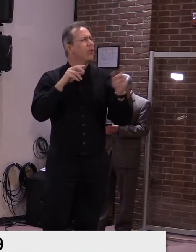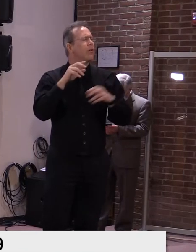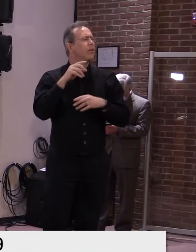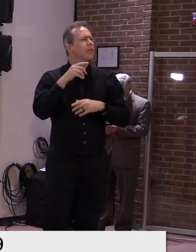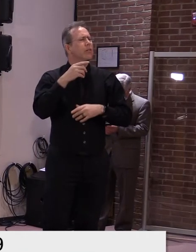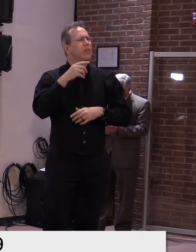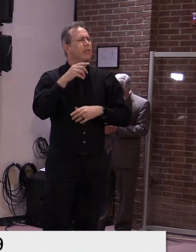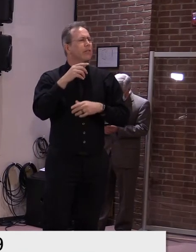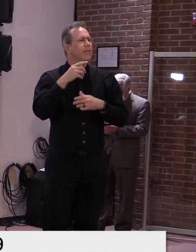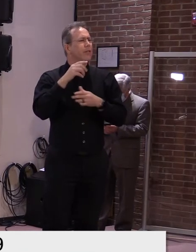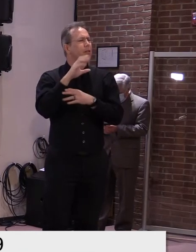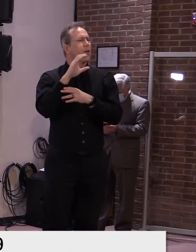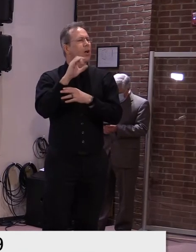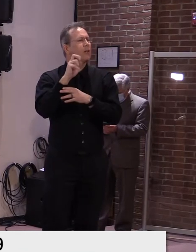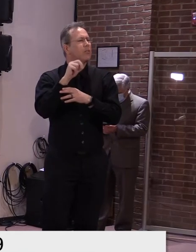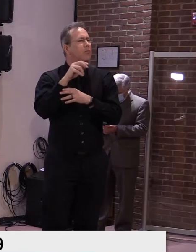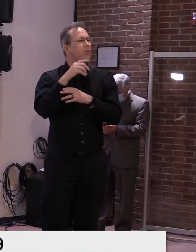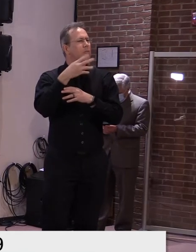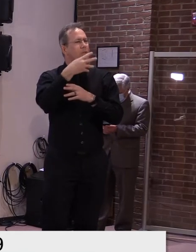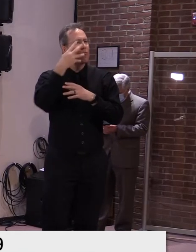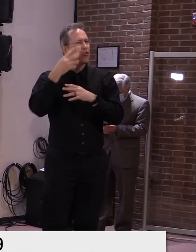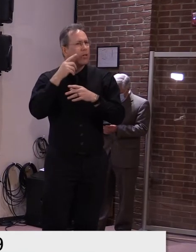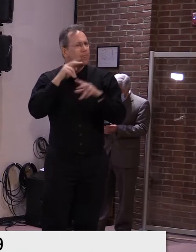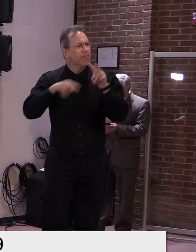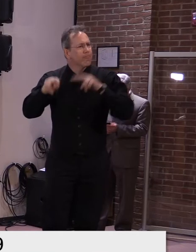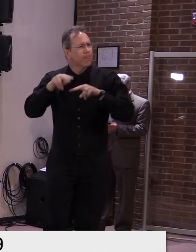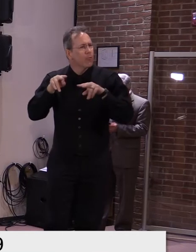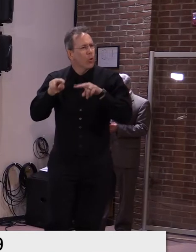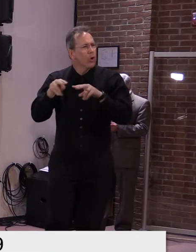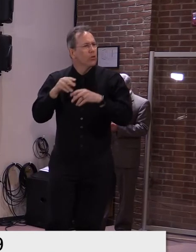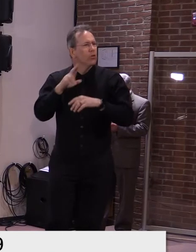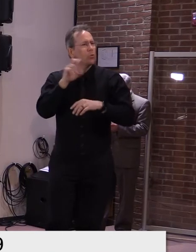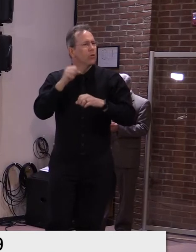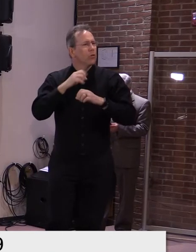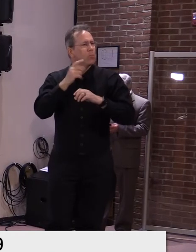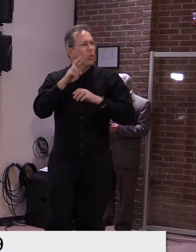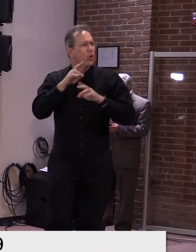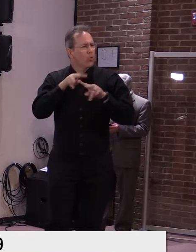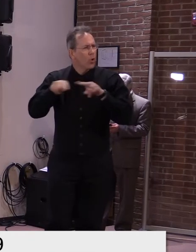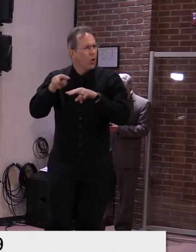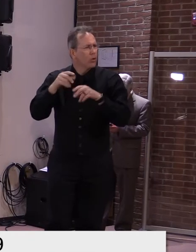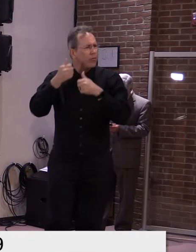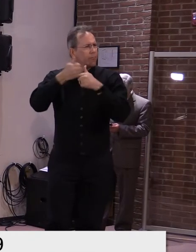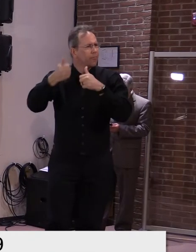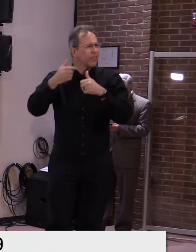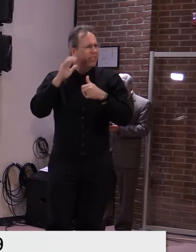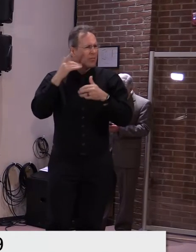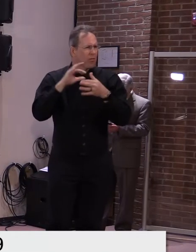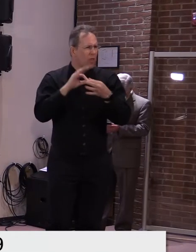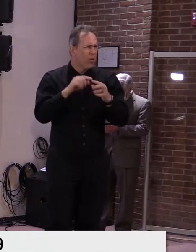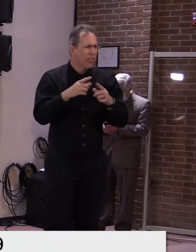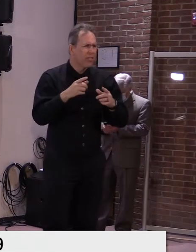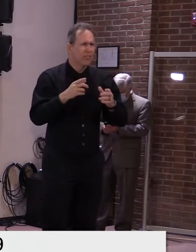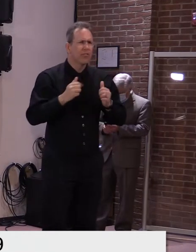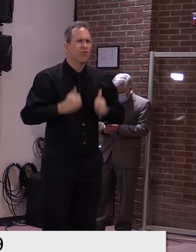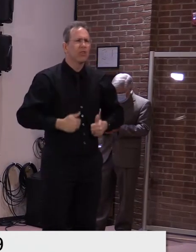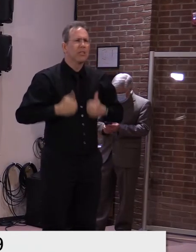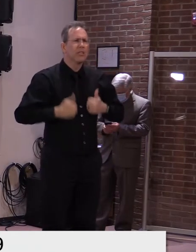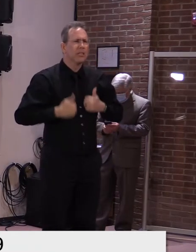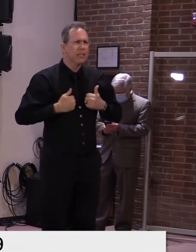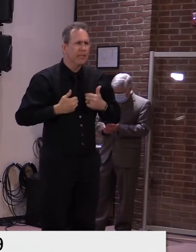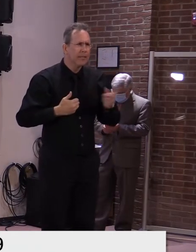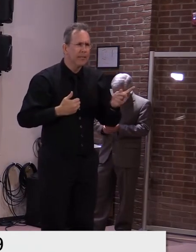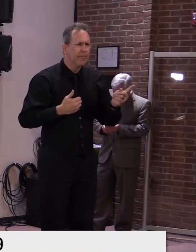to the area residents and satisfies their need for privacy.